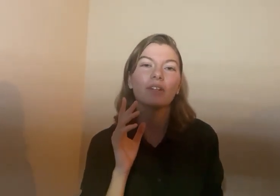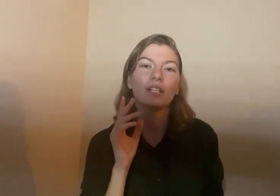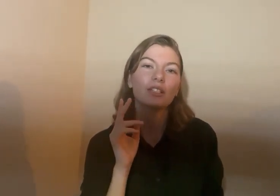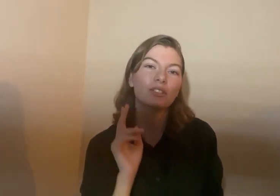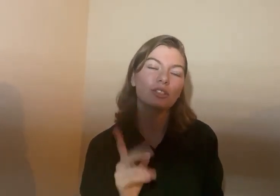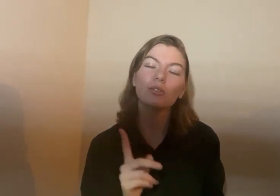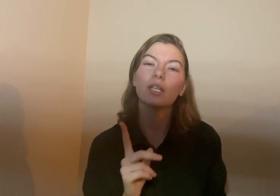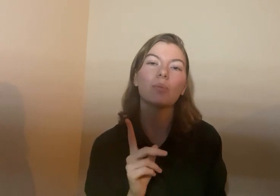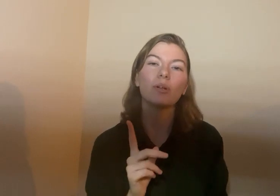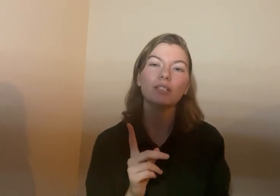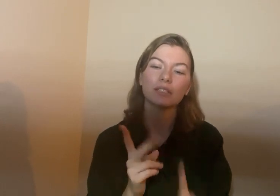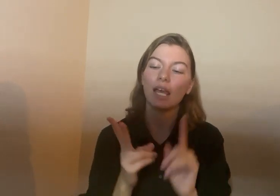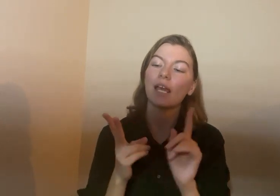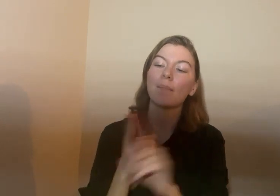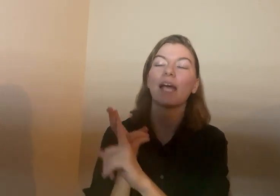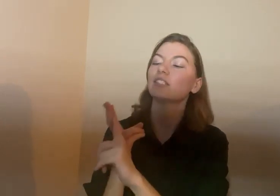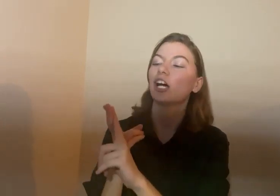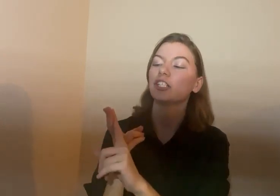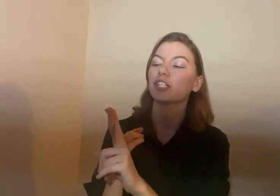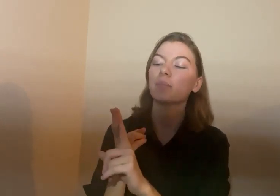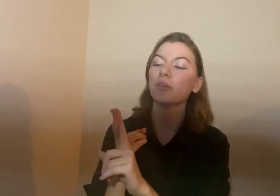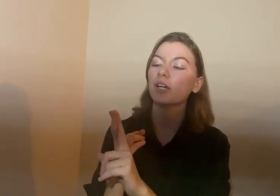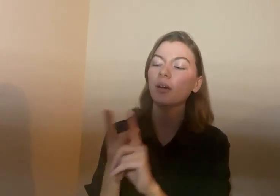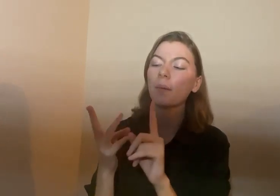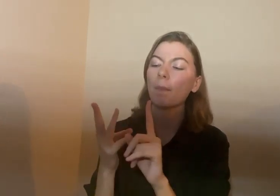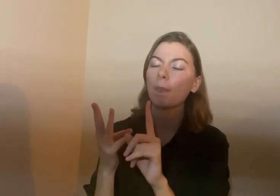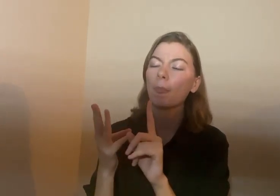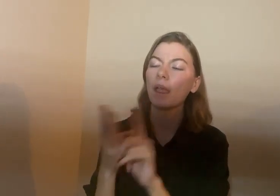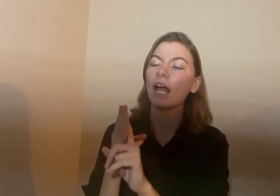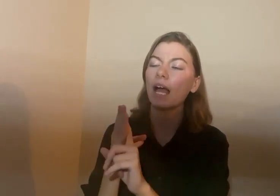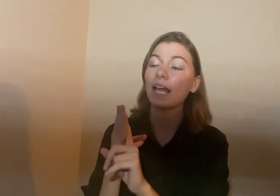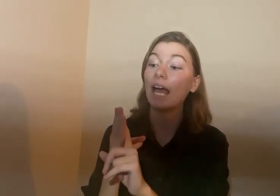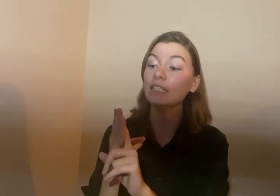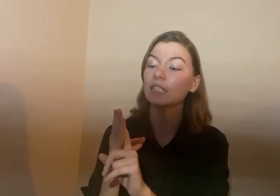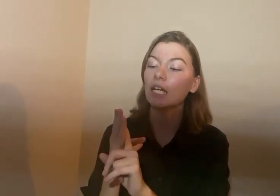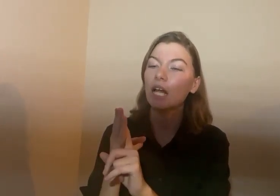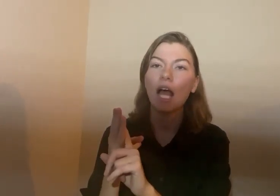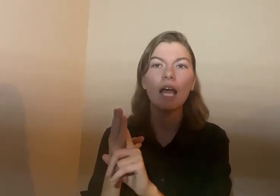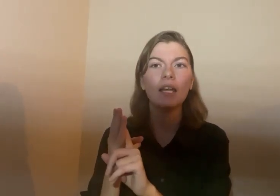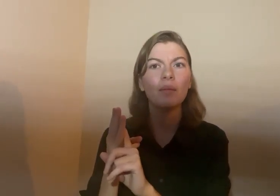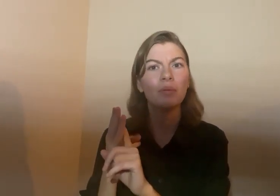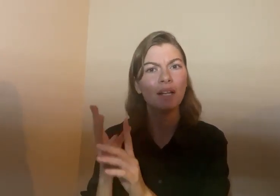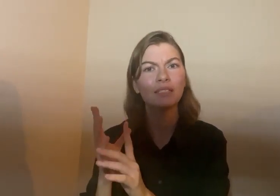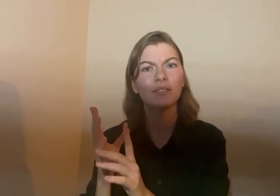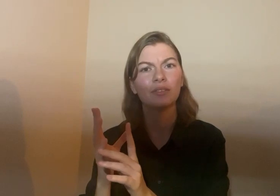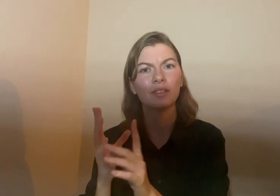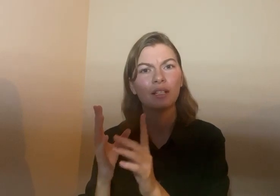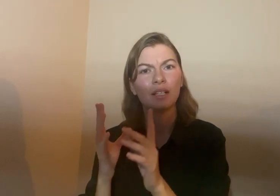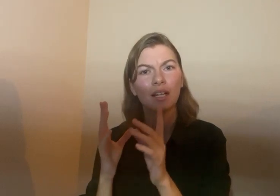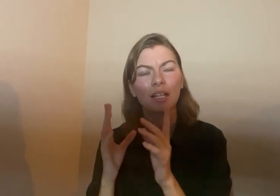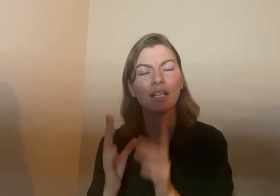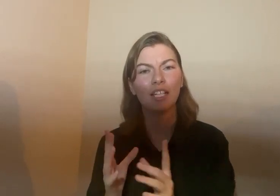two keyboards, a Macintosh computer, a cat, an impressive collection